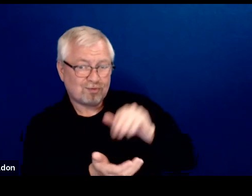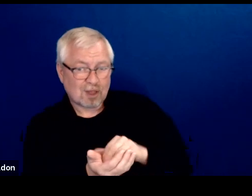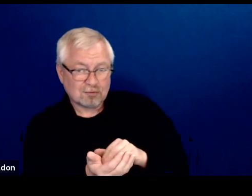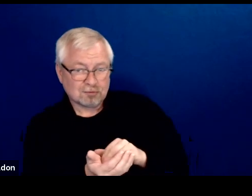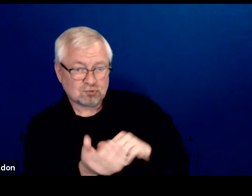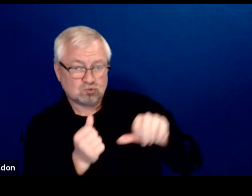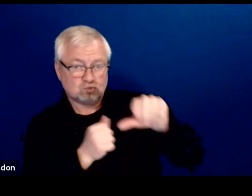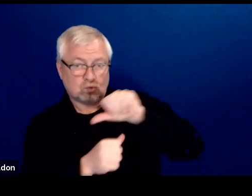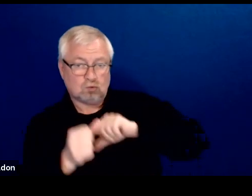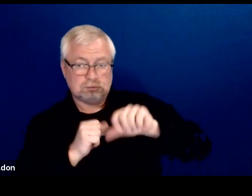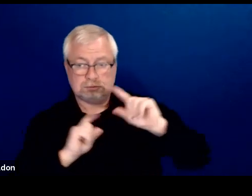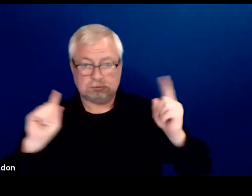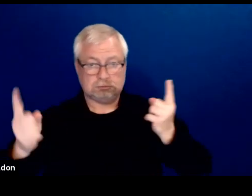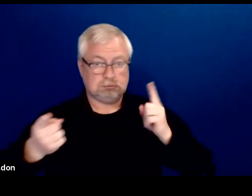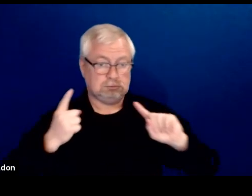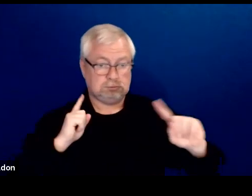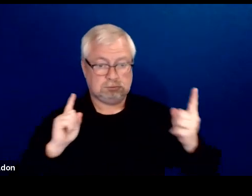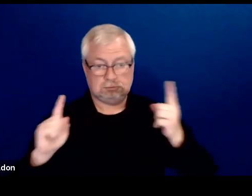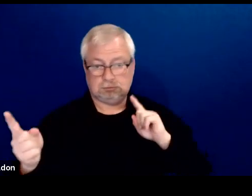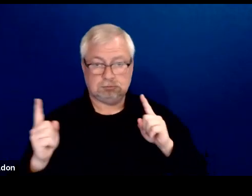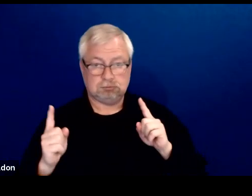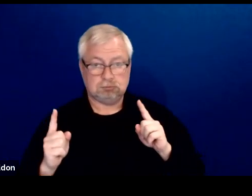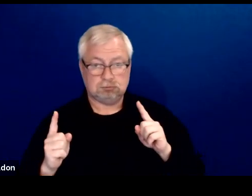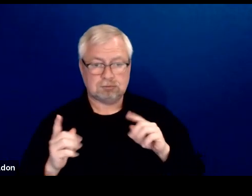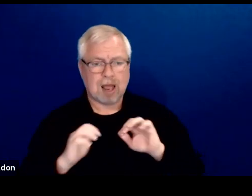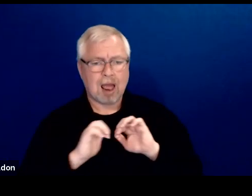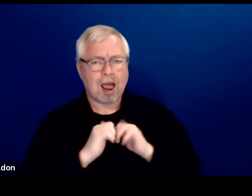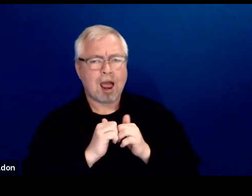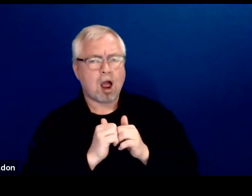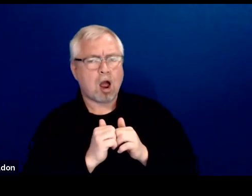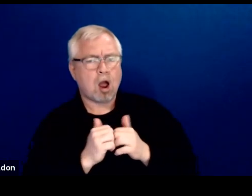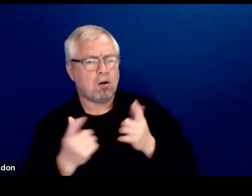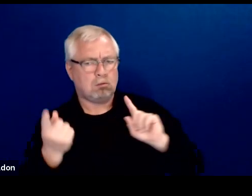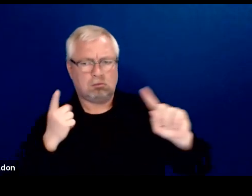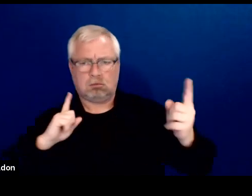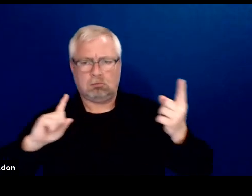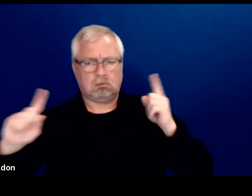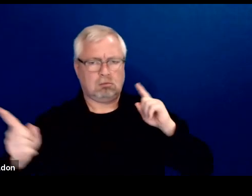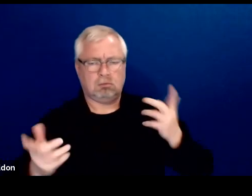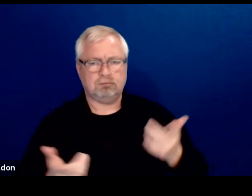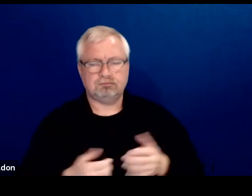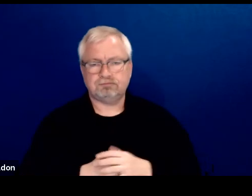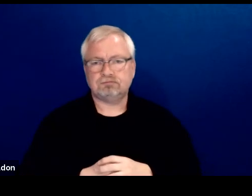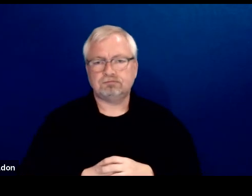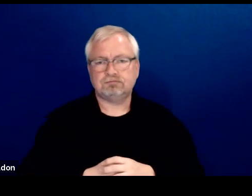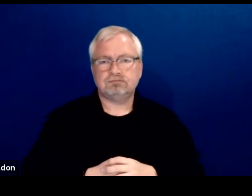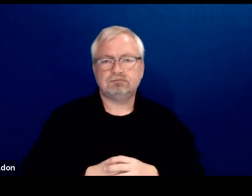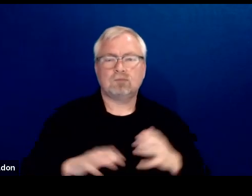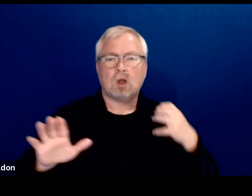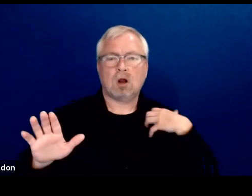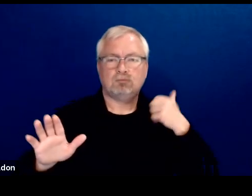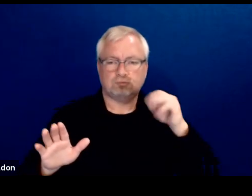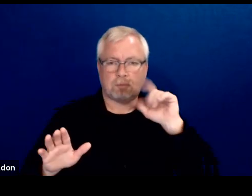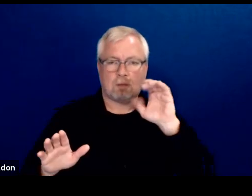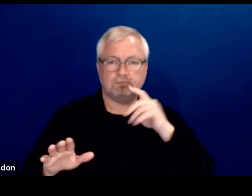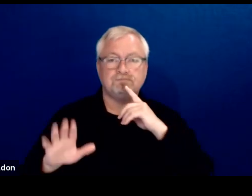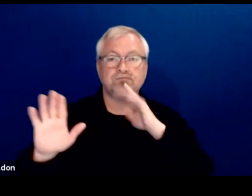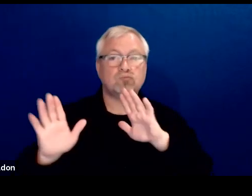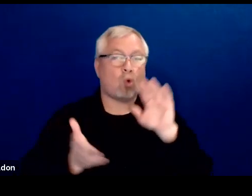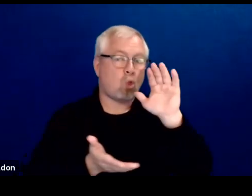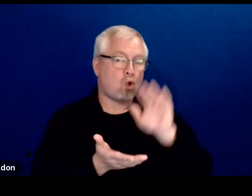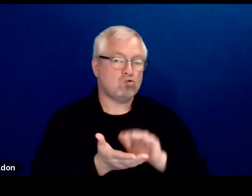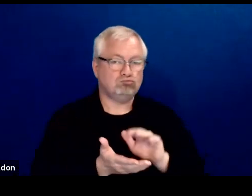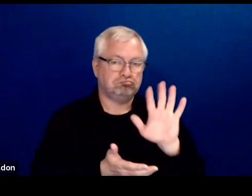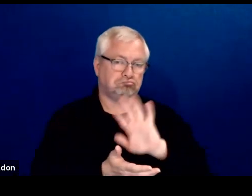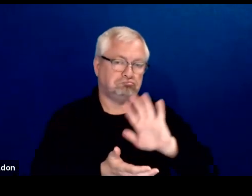social distancing is in place, how many will die? The lowest of the ranges is around 6. I think the kind of the middle